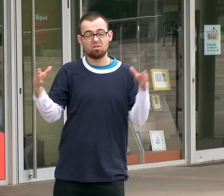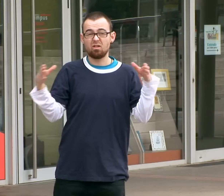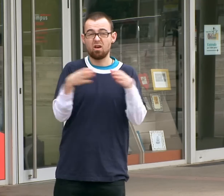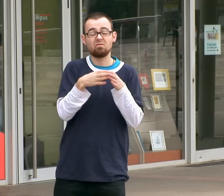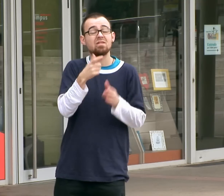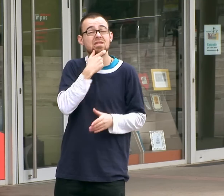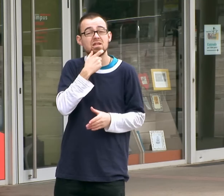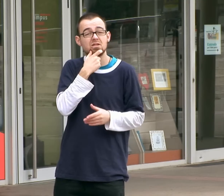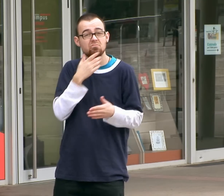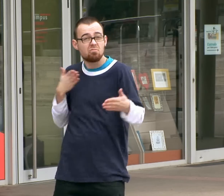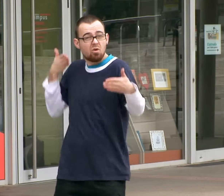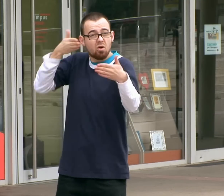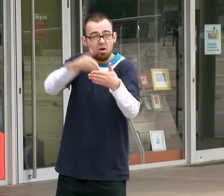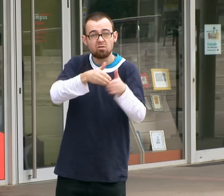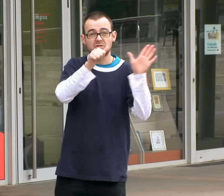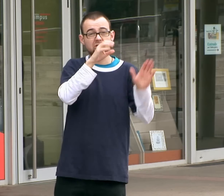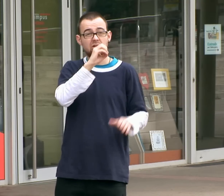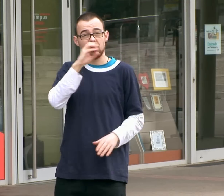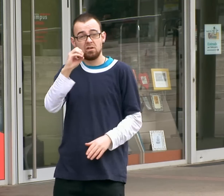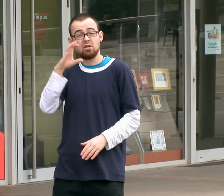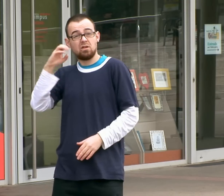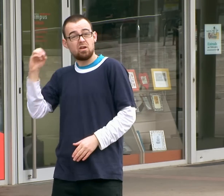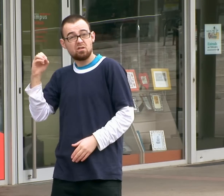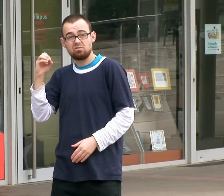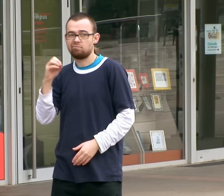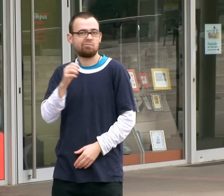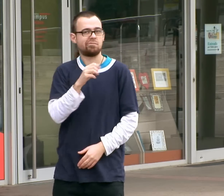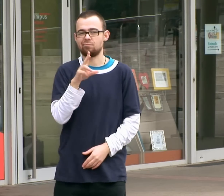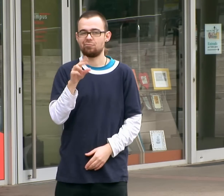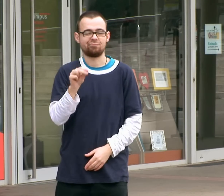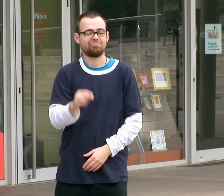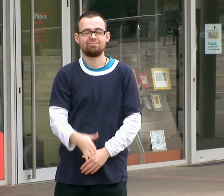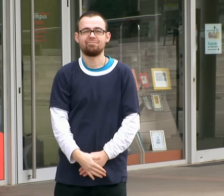really saying something to. When Shakespeare wrote, there were fewer than 6 million speakers of English.